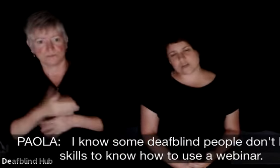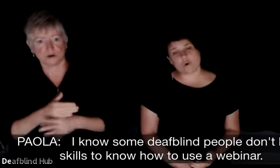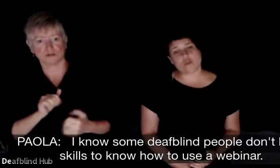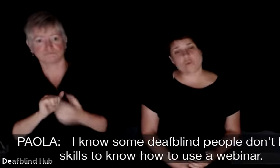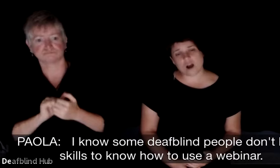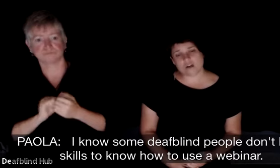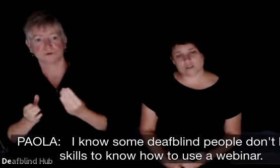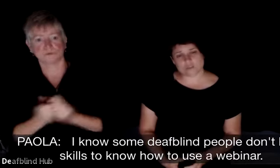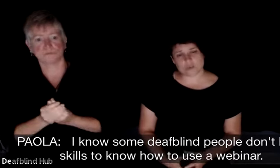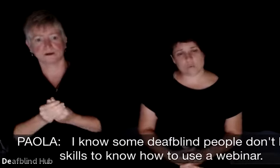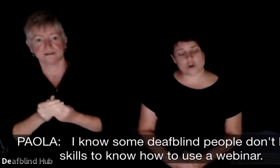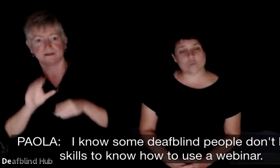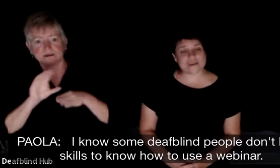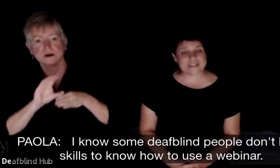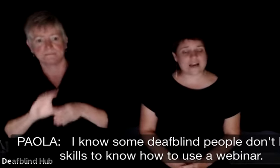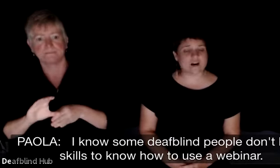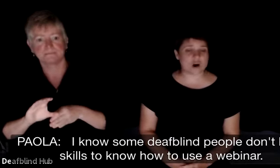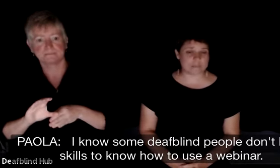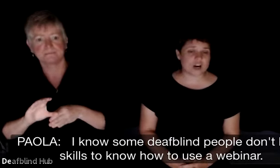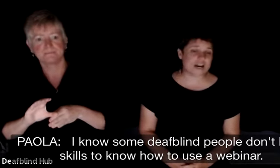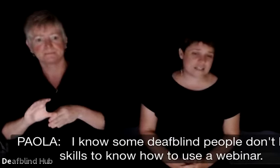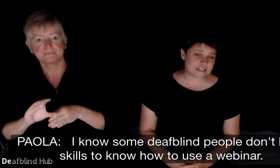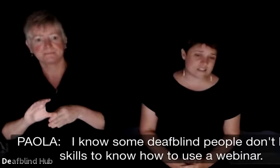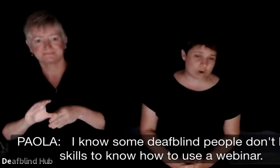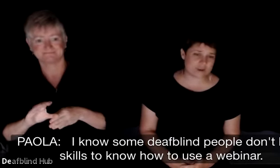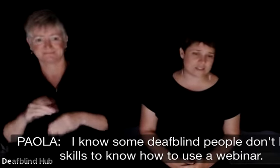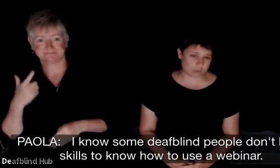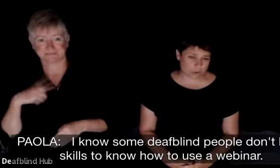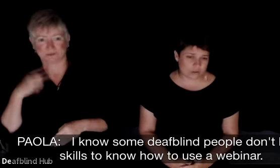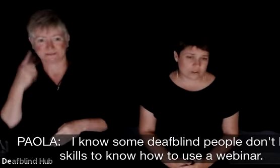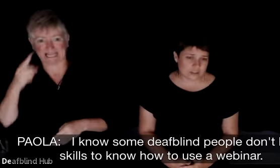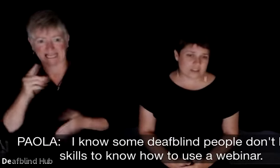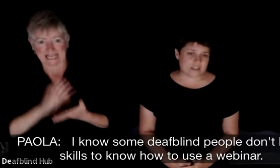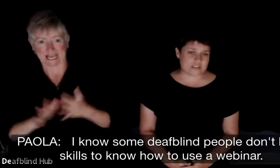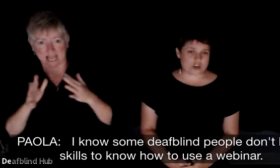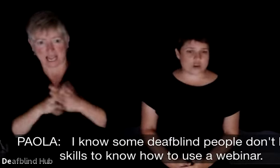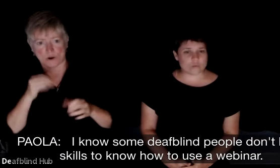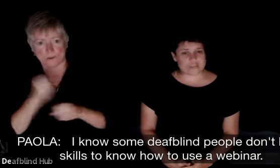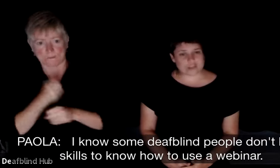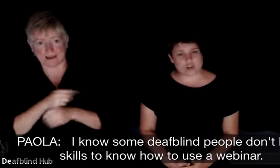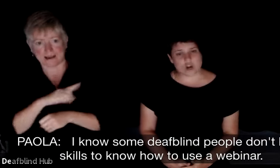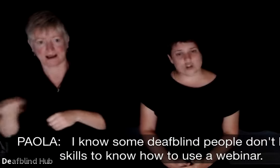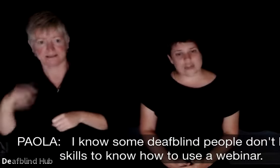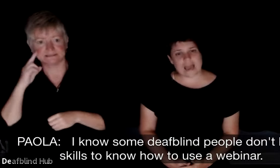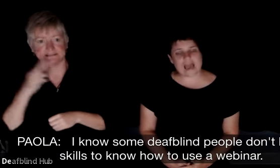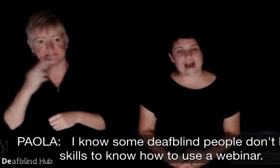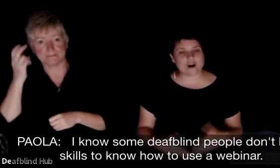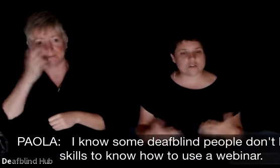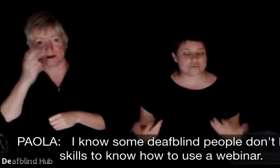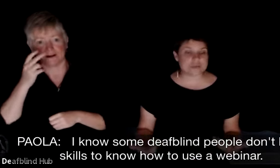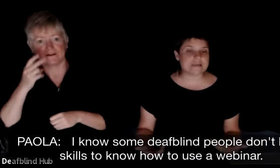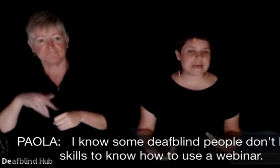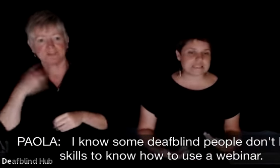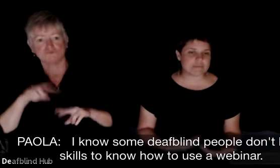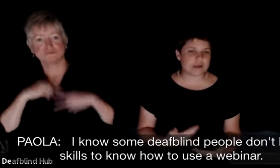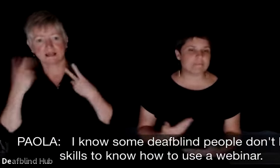it's really worthwhile to work with our comm guides, if possible, so we can know how